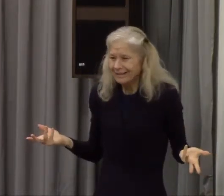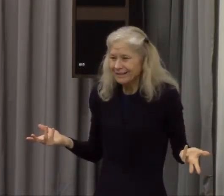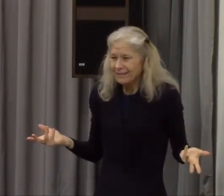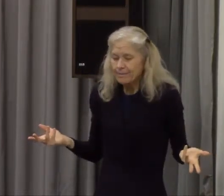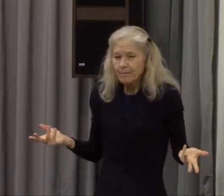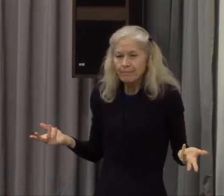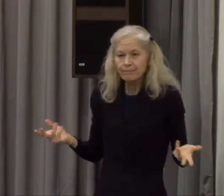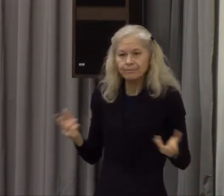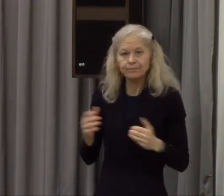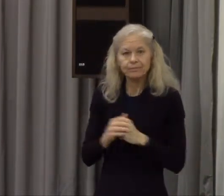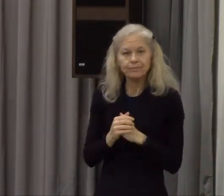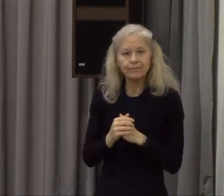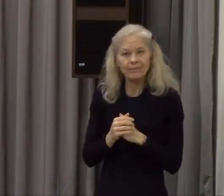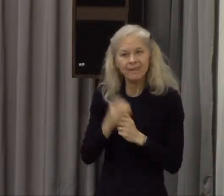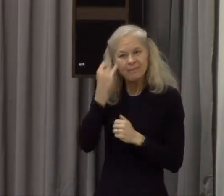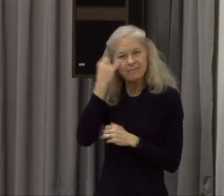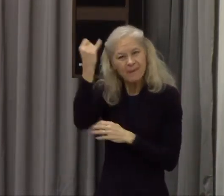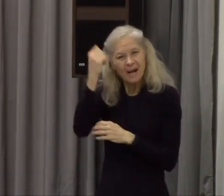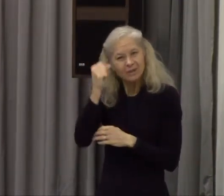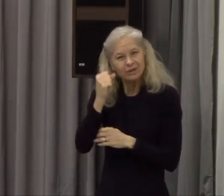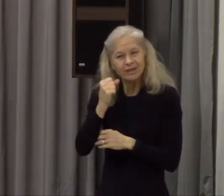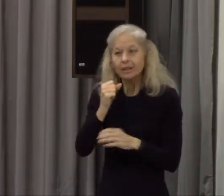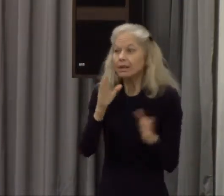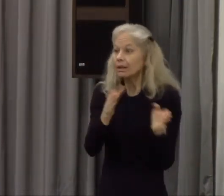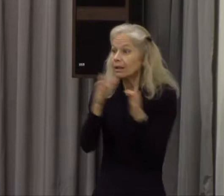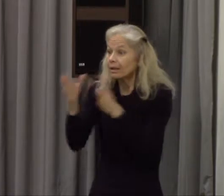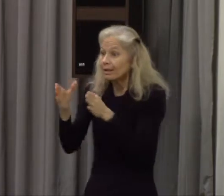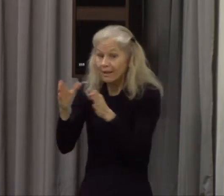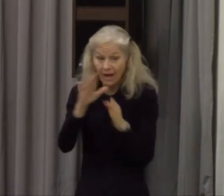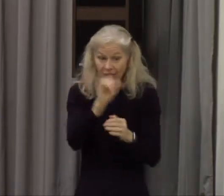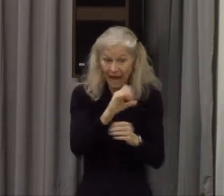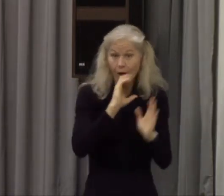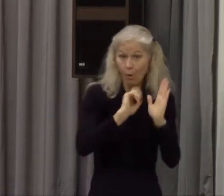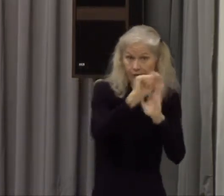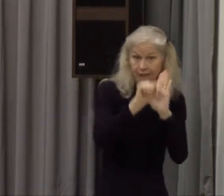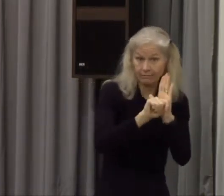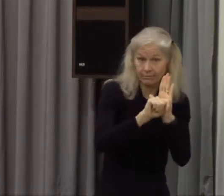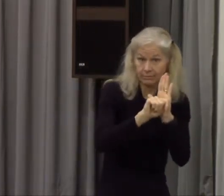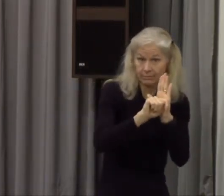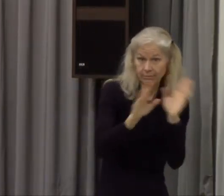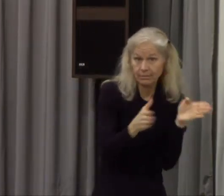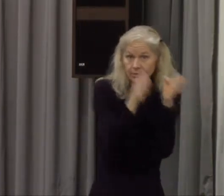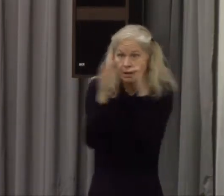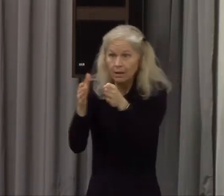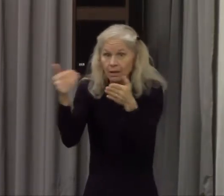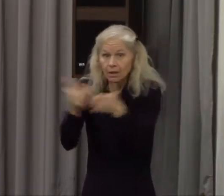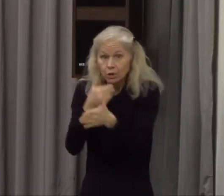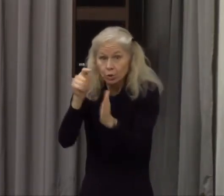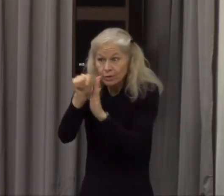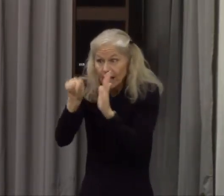and he became a man. John 1 tells us that. God became a man. He was manifest in the